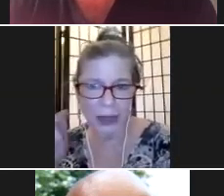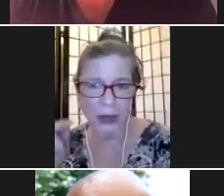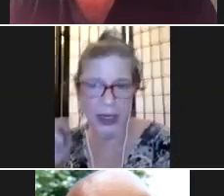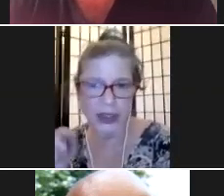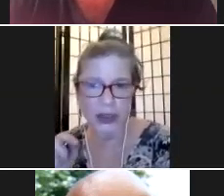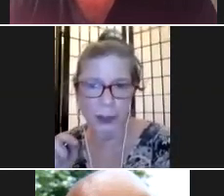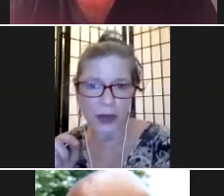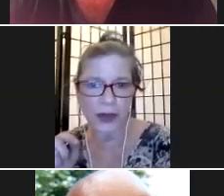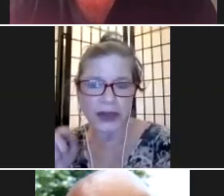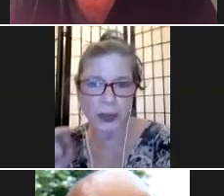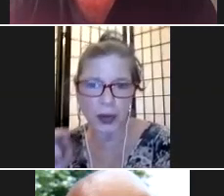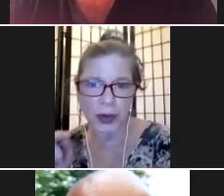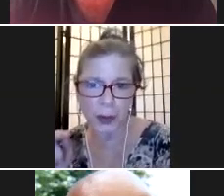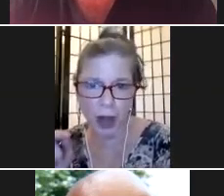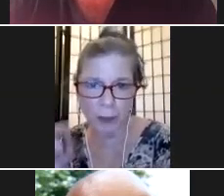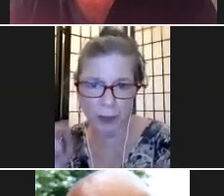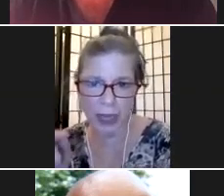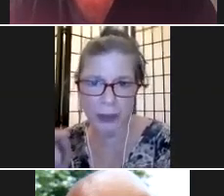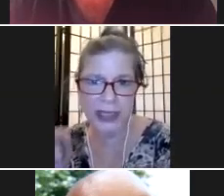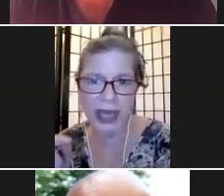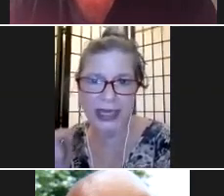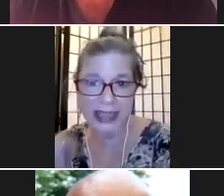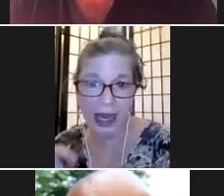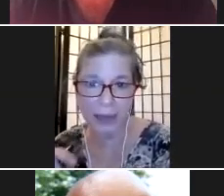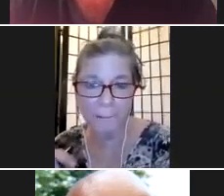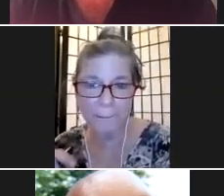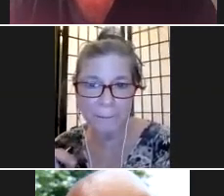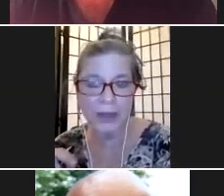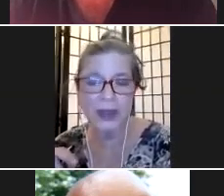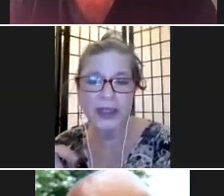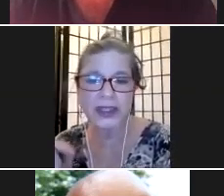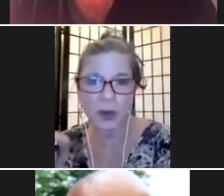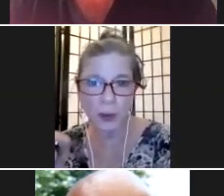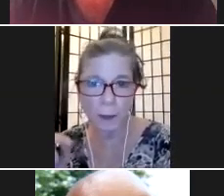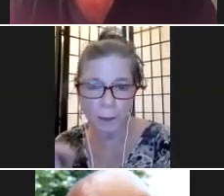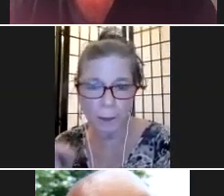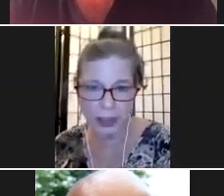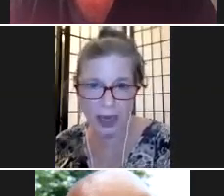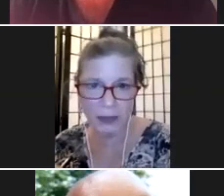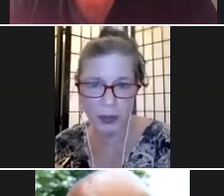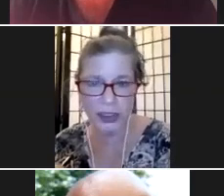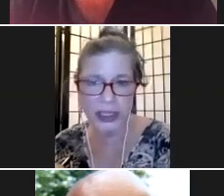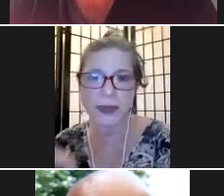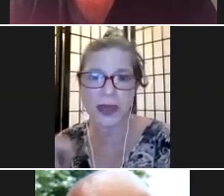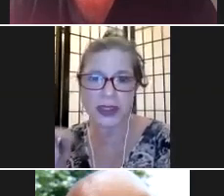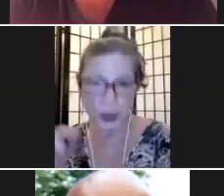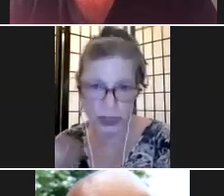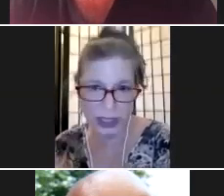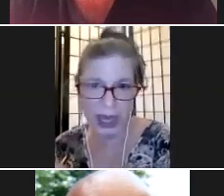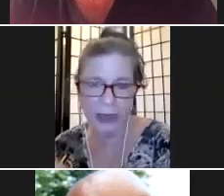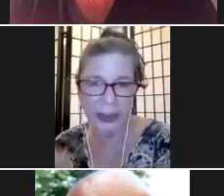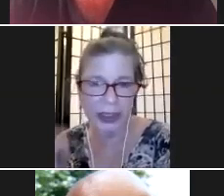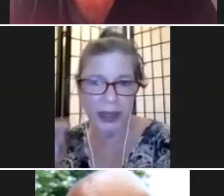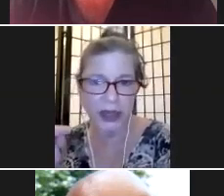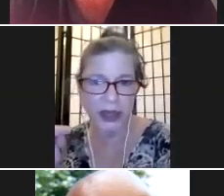my grandchildren both, there's a program called Baby Signing Time. So by the time they were 6 months, we were